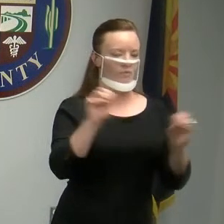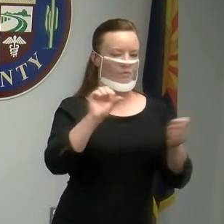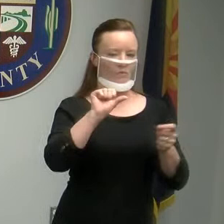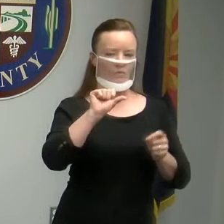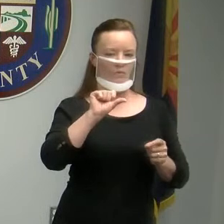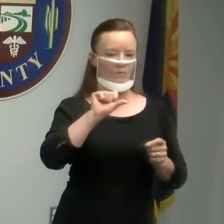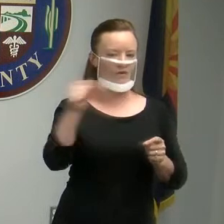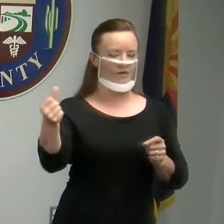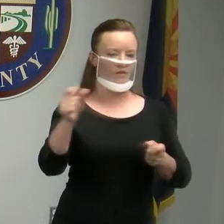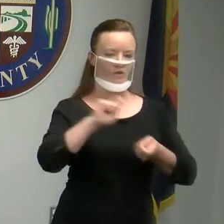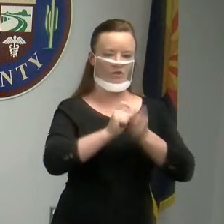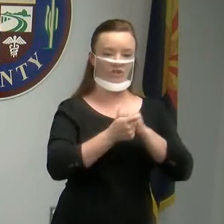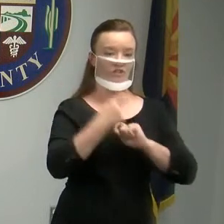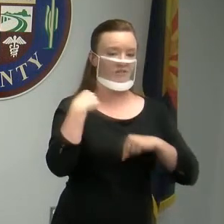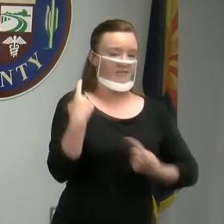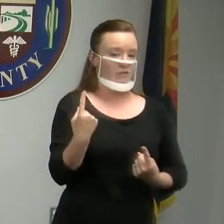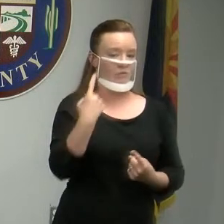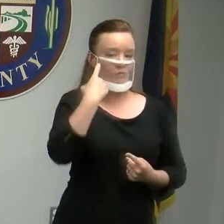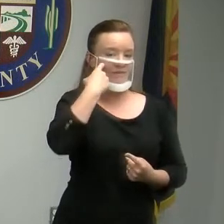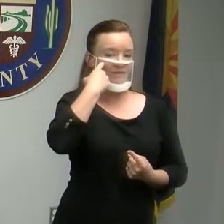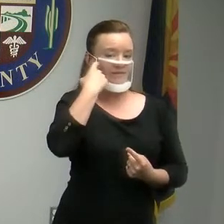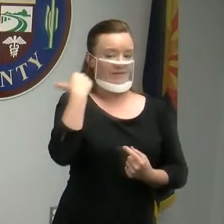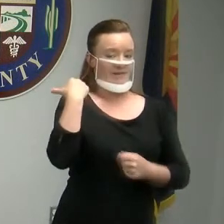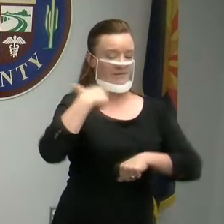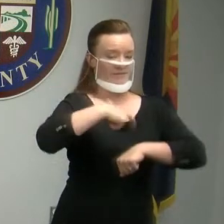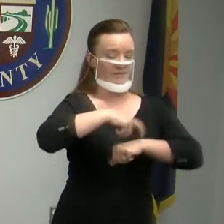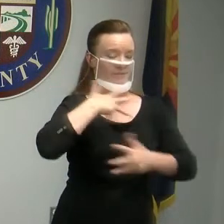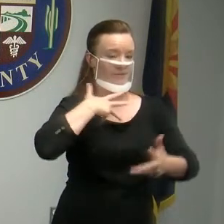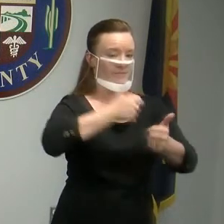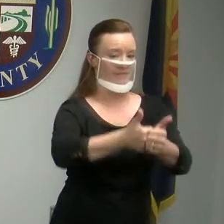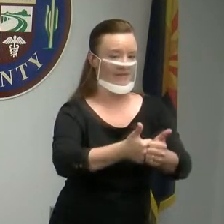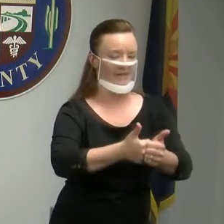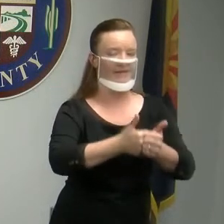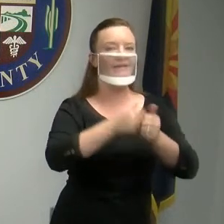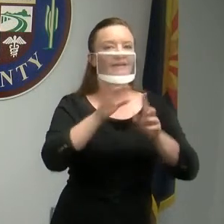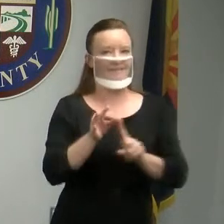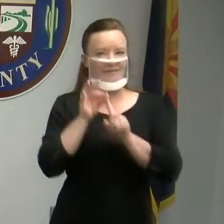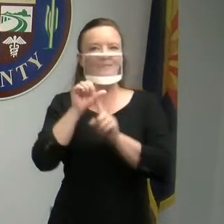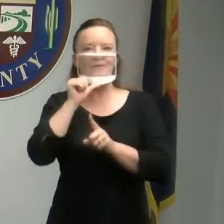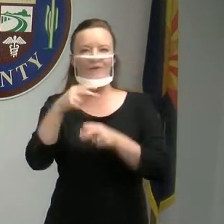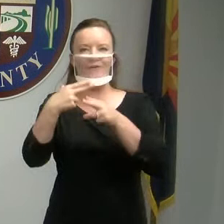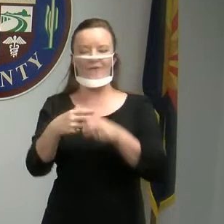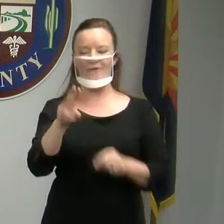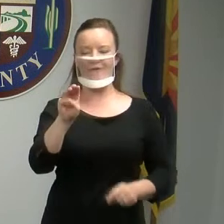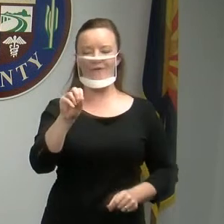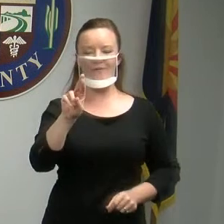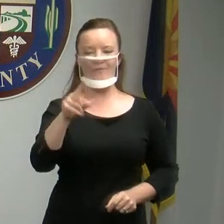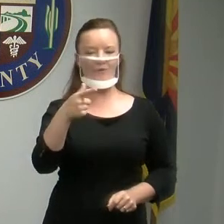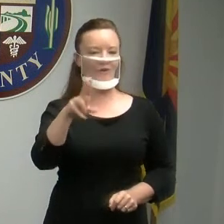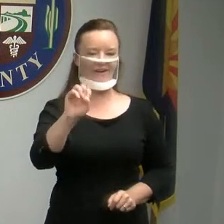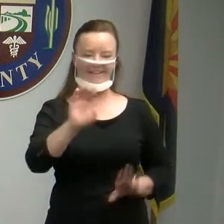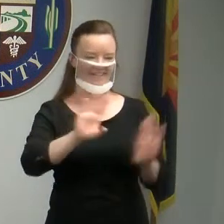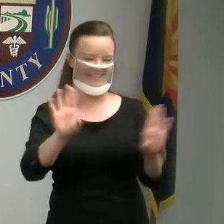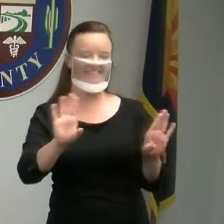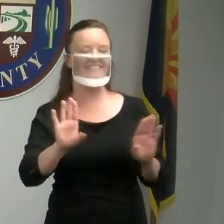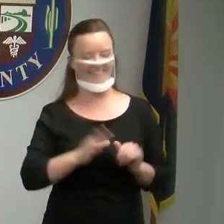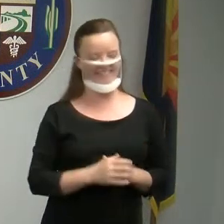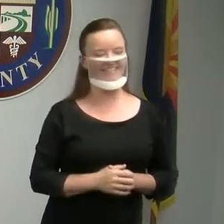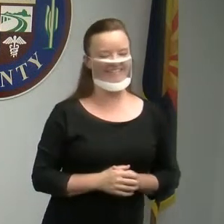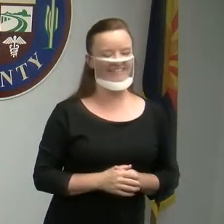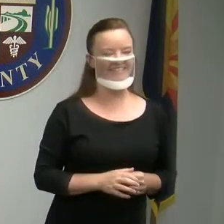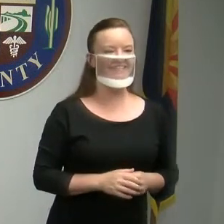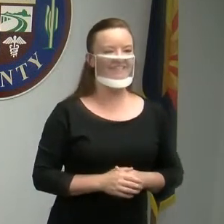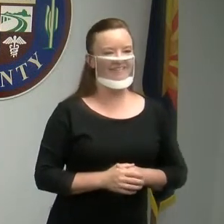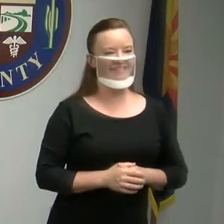changes since you last updated us on something that's not called the morgue. Got it. Fair enough. And I think one of